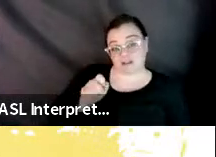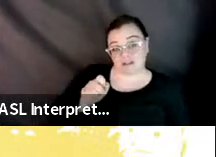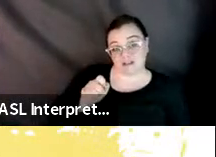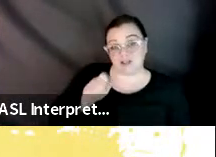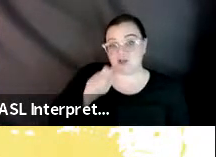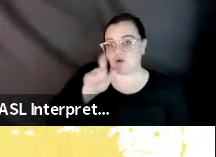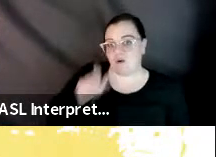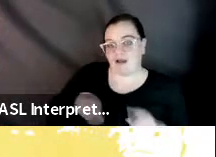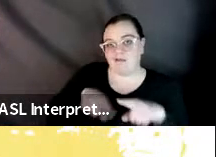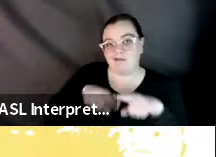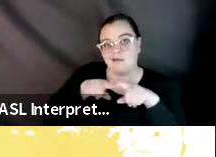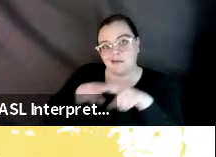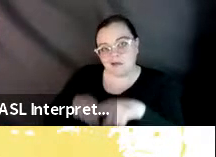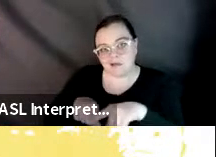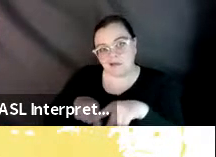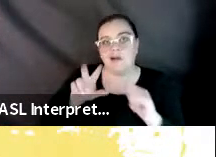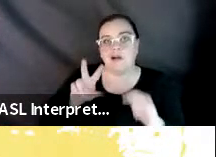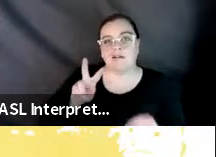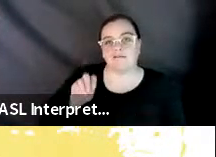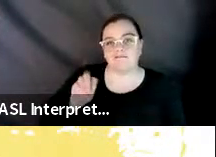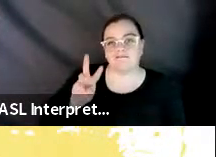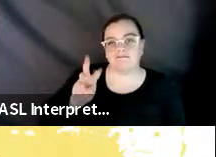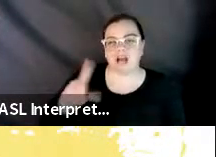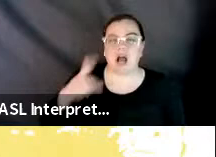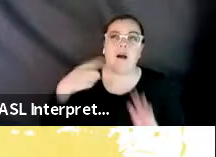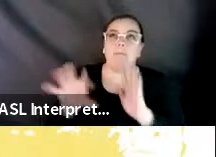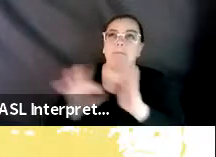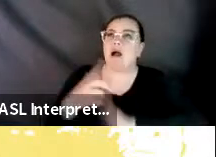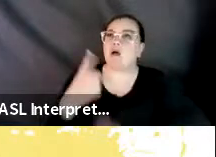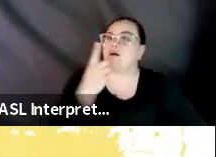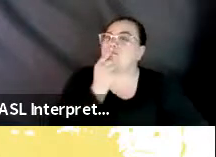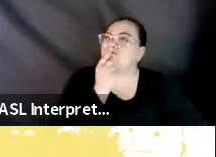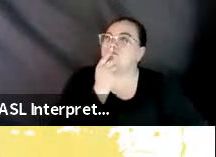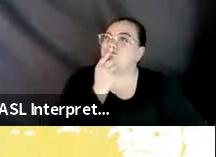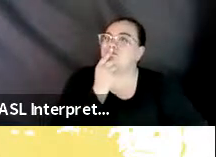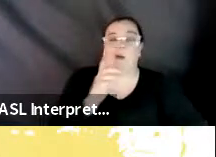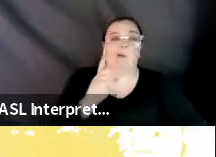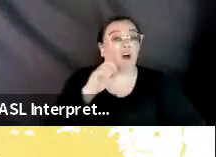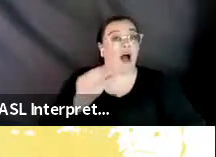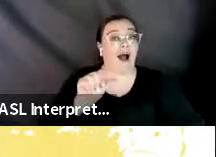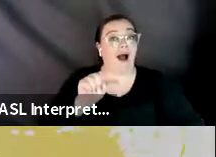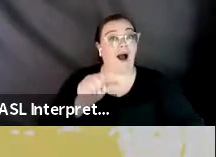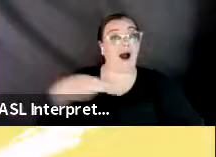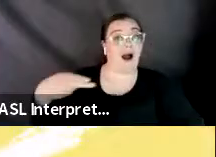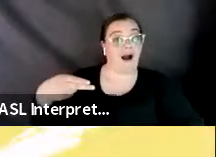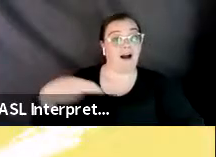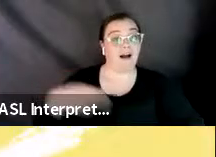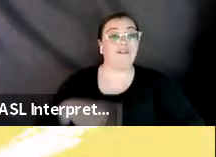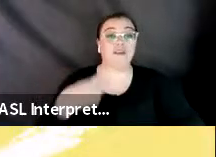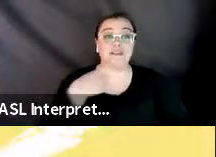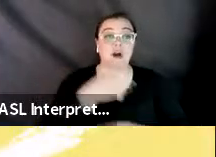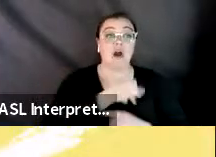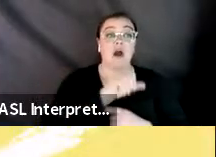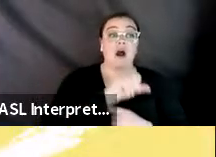note, and I'll take an awful vowel, like something that's very open, and I'll go ah. And if I go